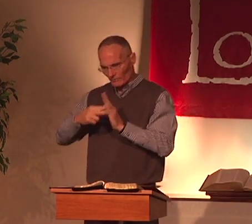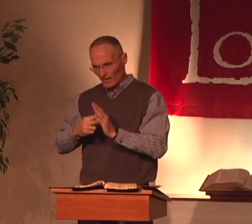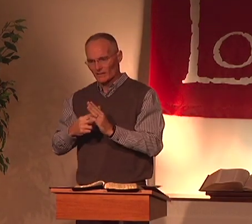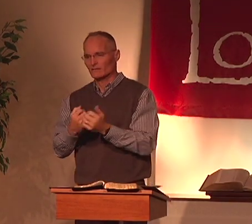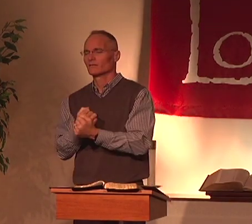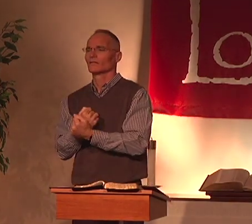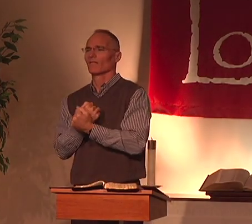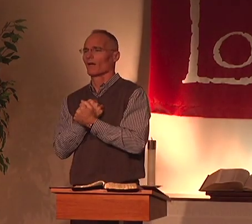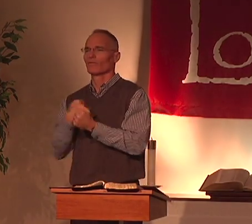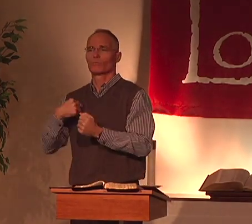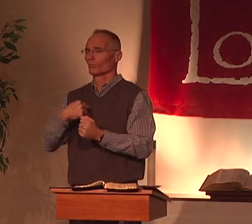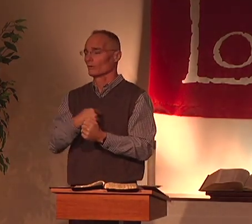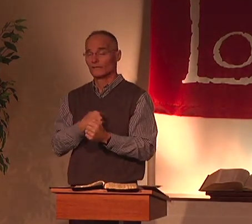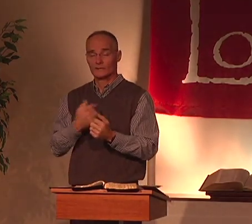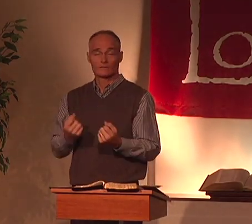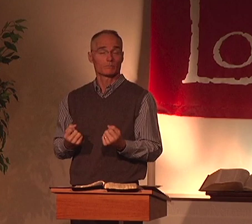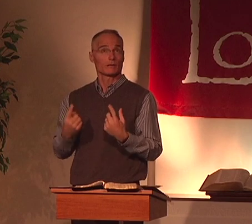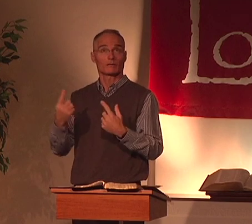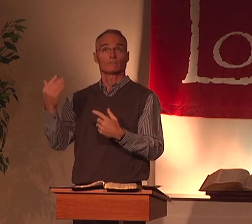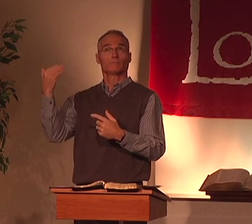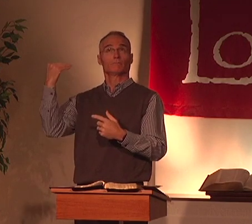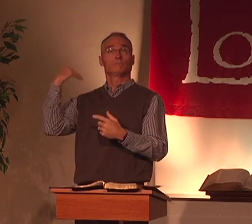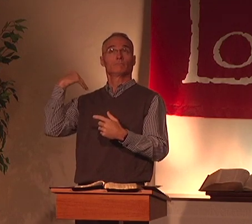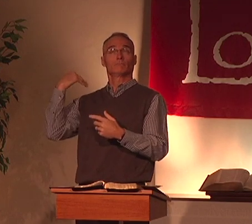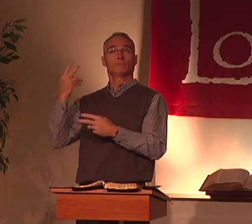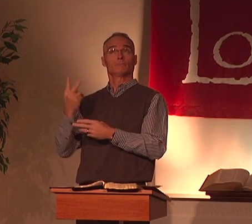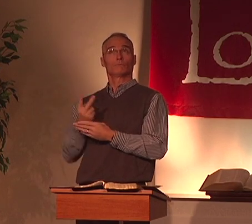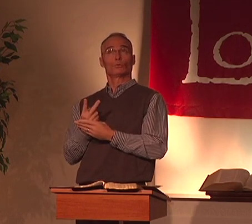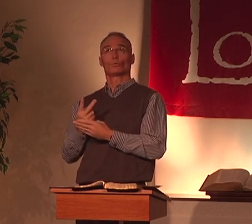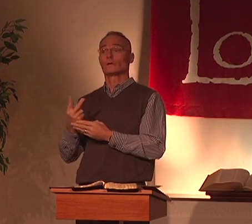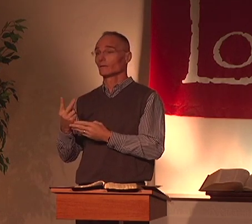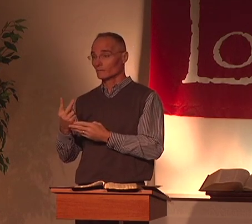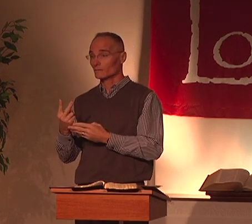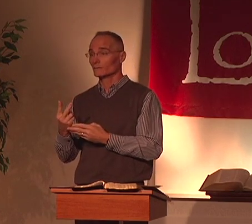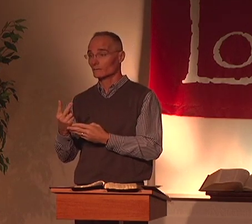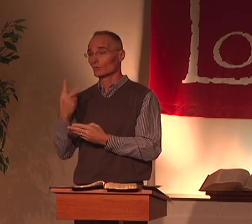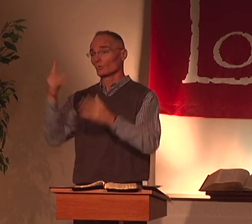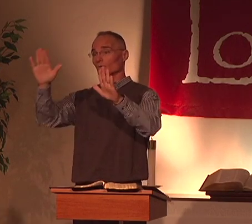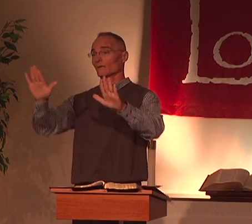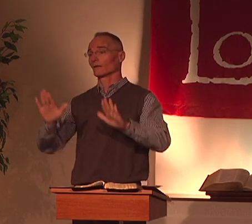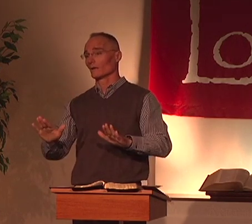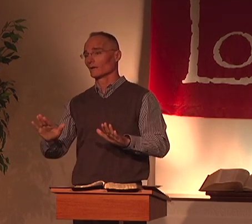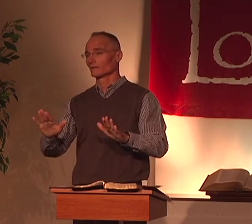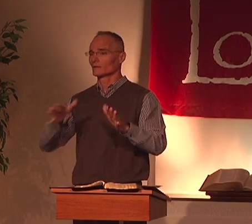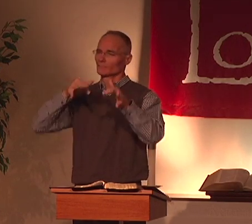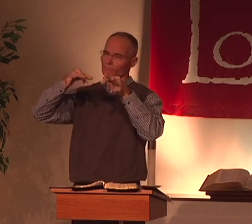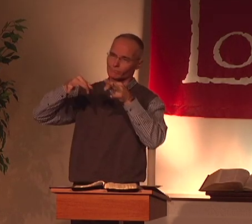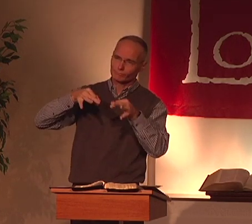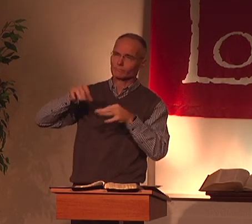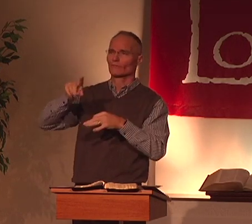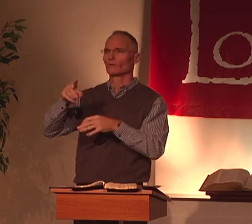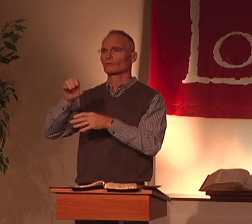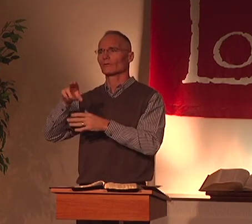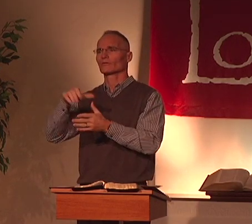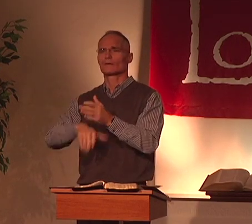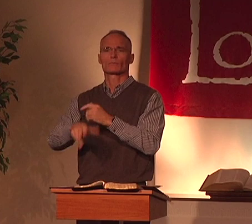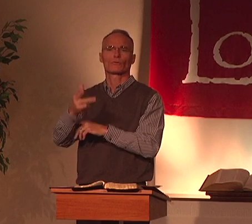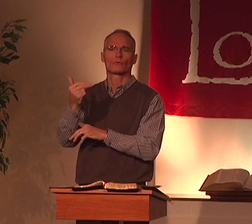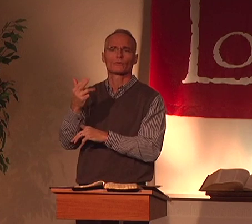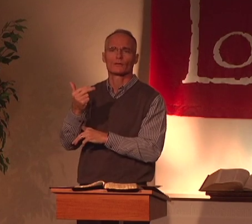the Bible defines love We spent Two weeks ago On a Sunday Talking about 1 Corinthians